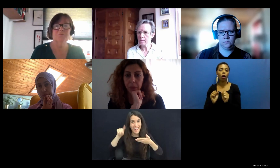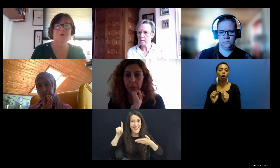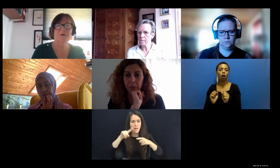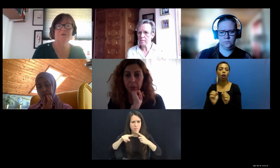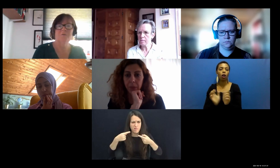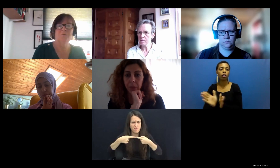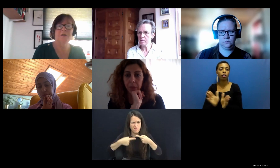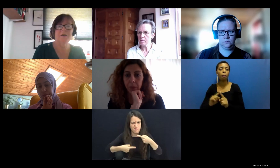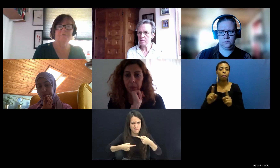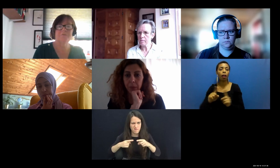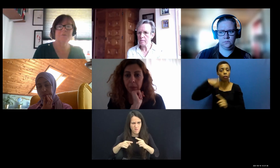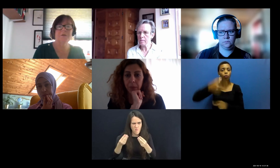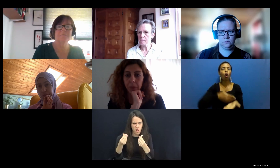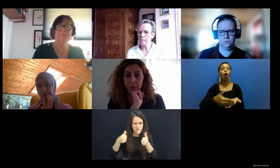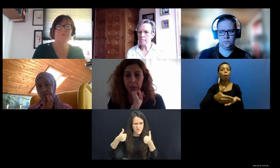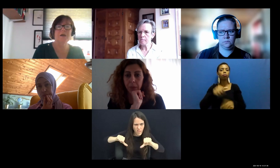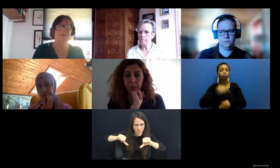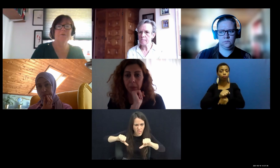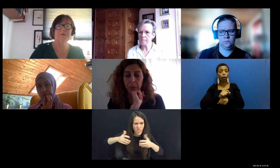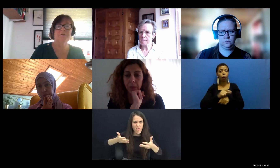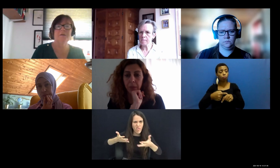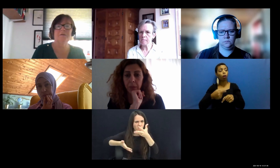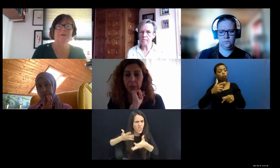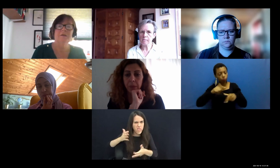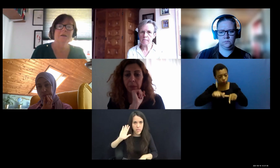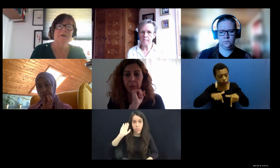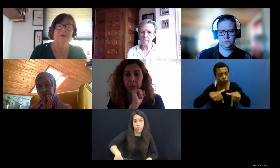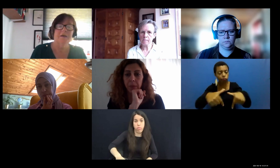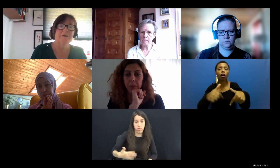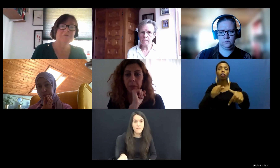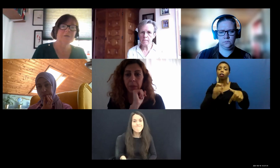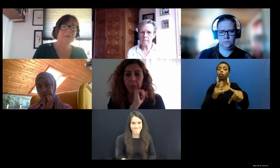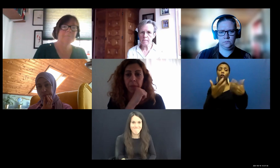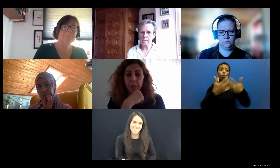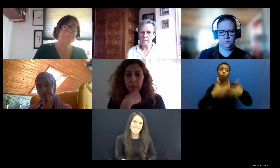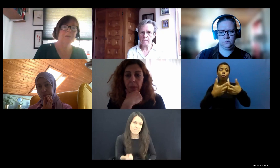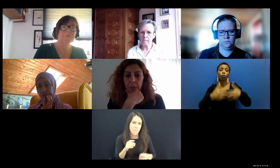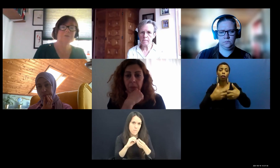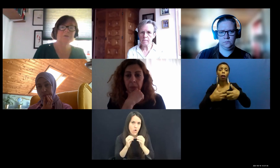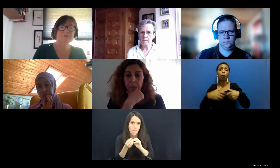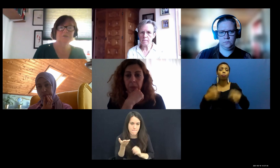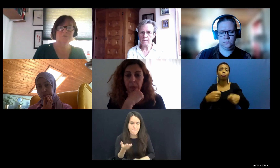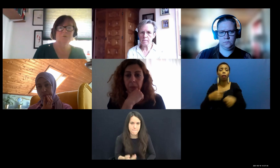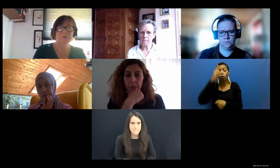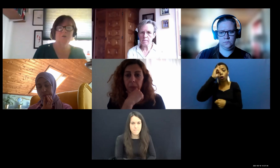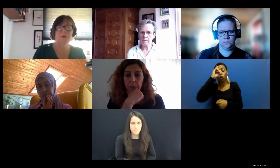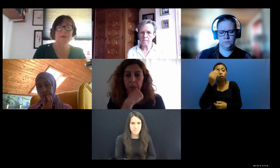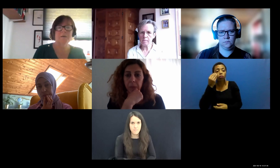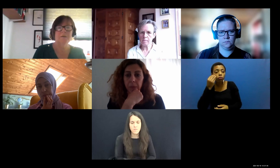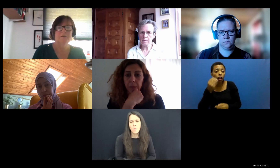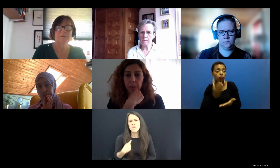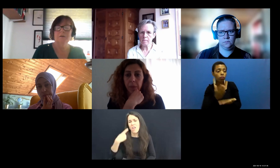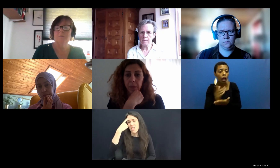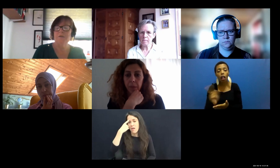it doesn't work well enough to be reliable in every day. So there is still quite a long